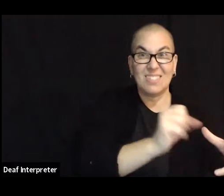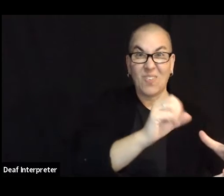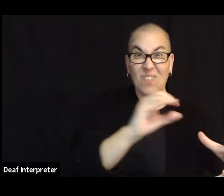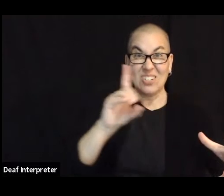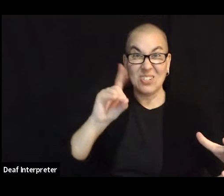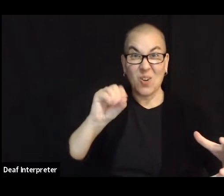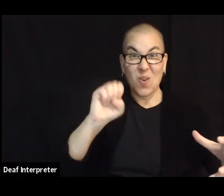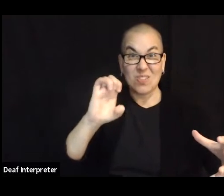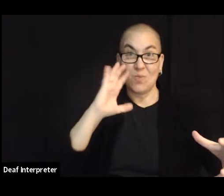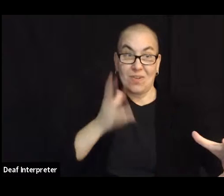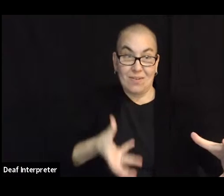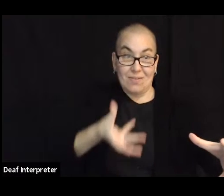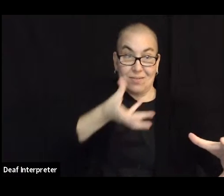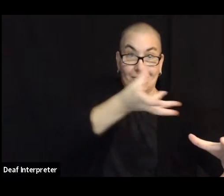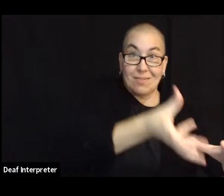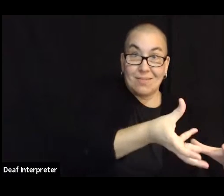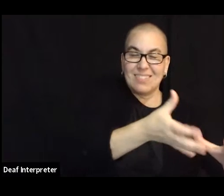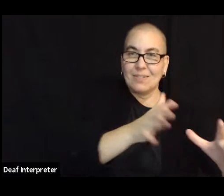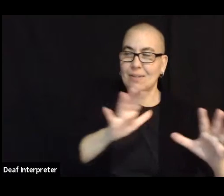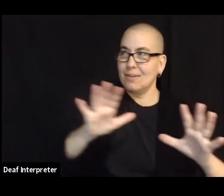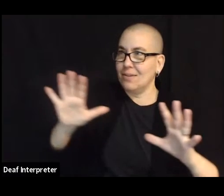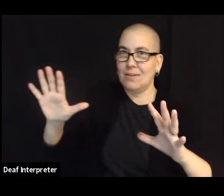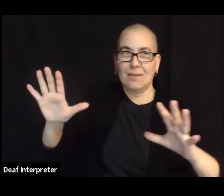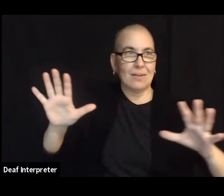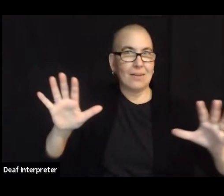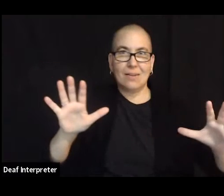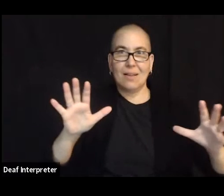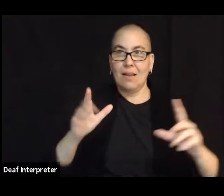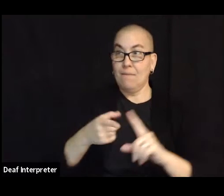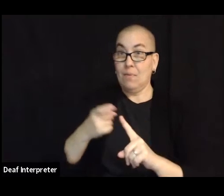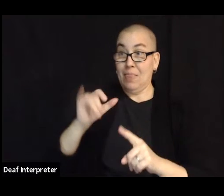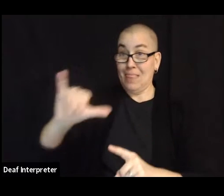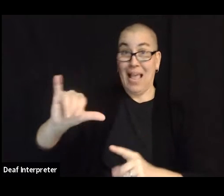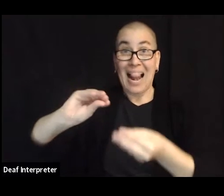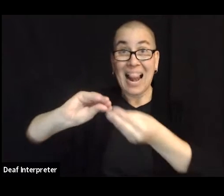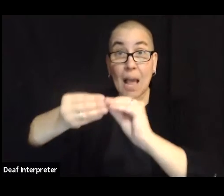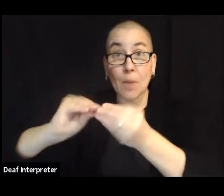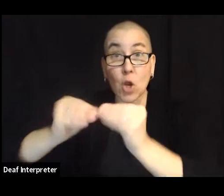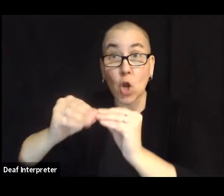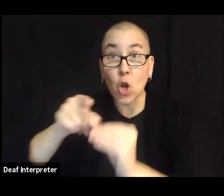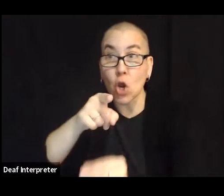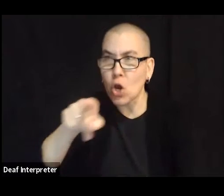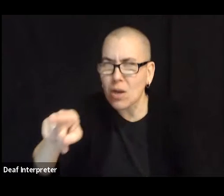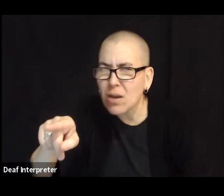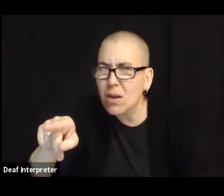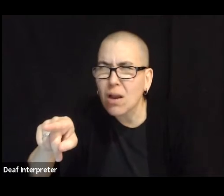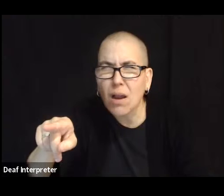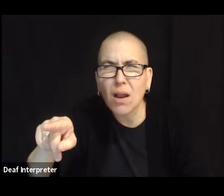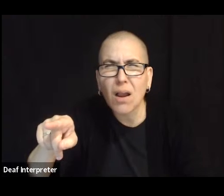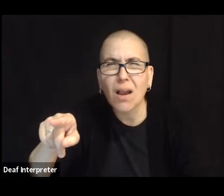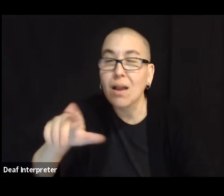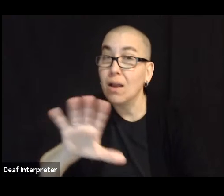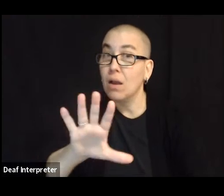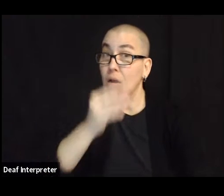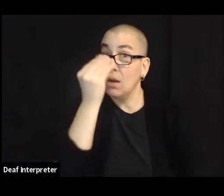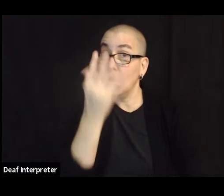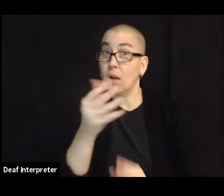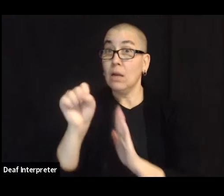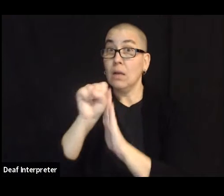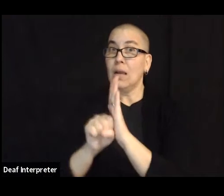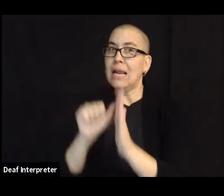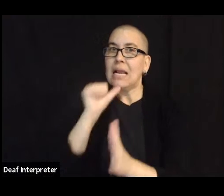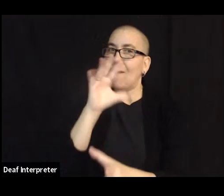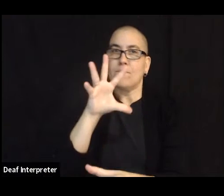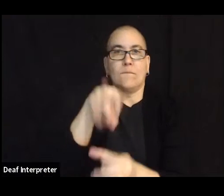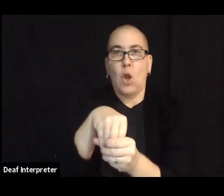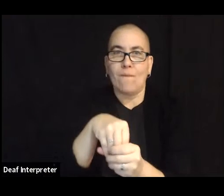vaccine allocation, but we actually don't have a role in administering those doses as they go to the pharmacy chains participating in that